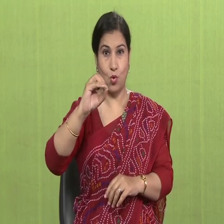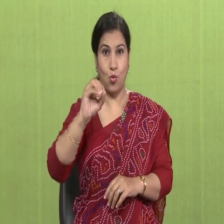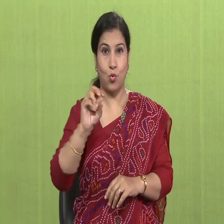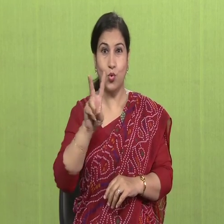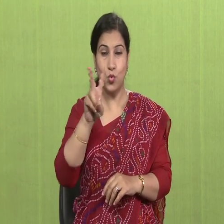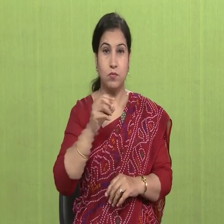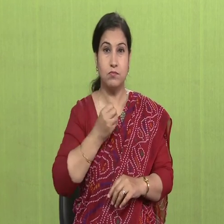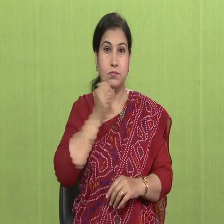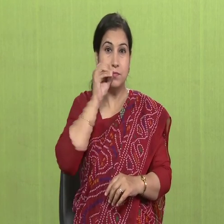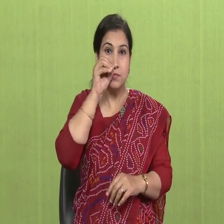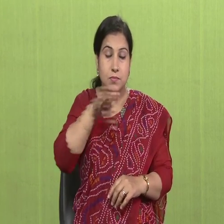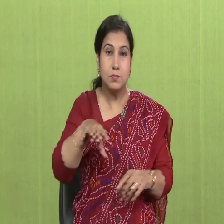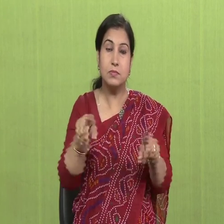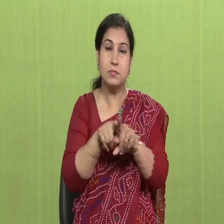the main greenhouse gas.